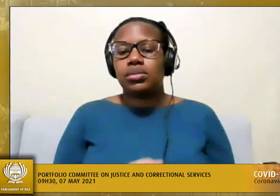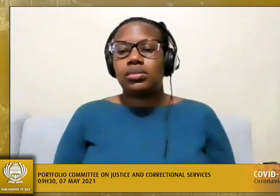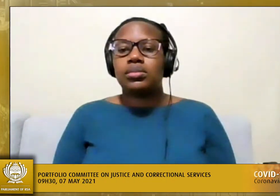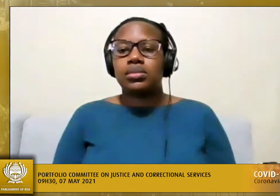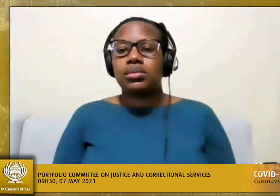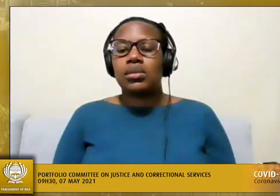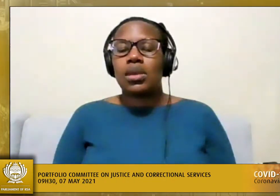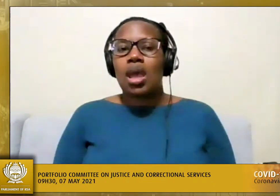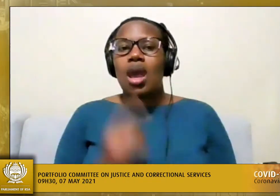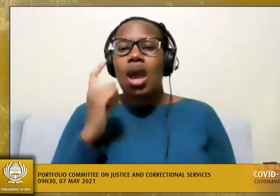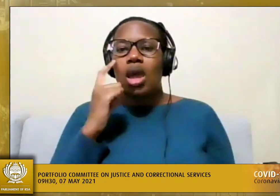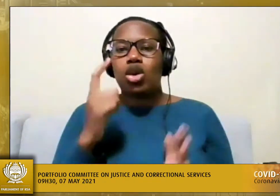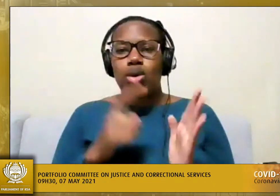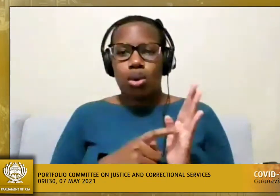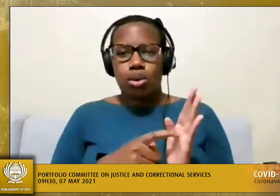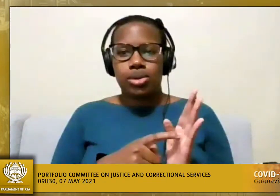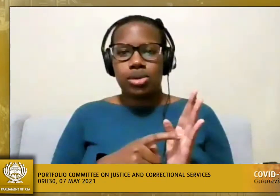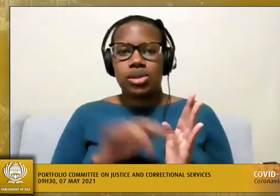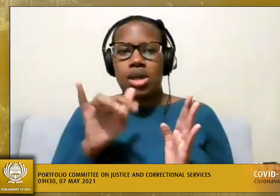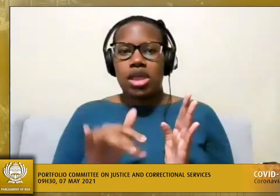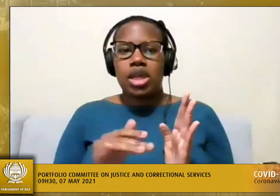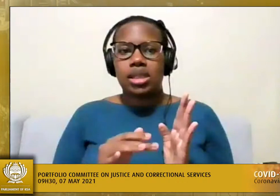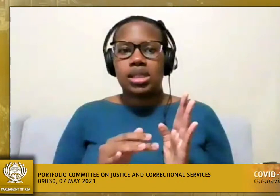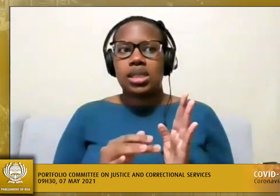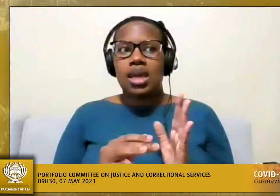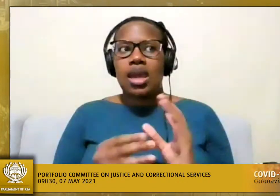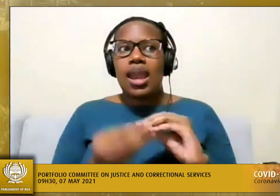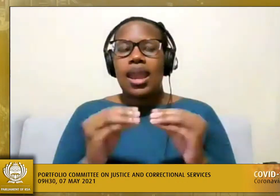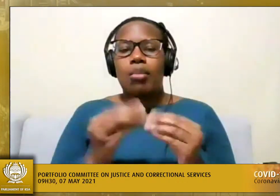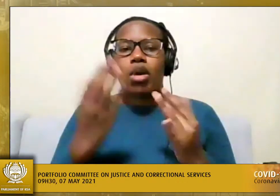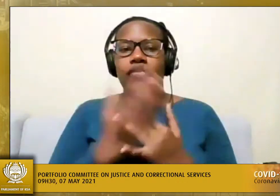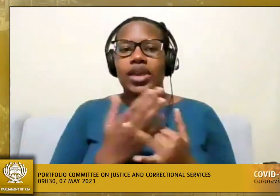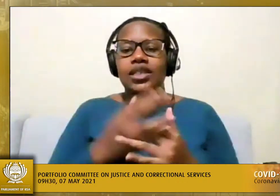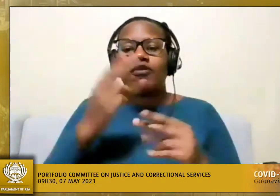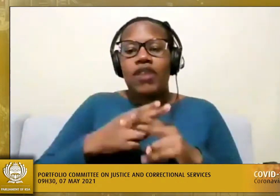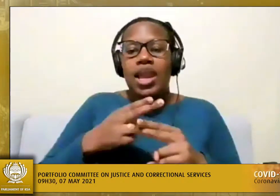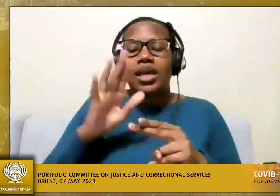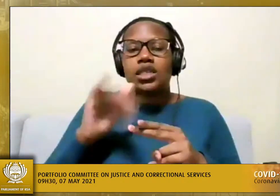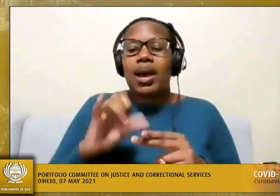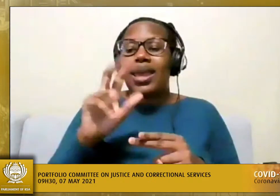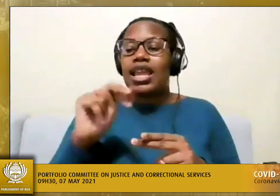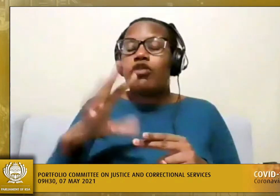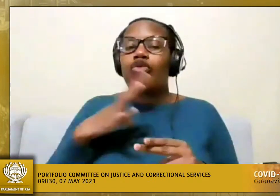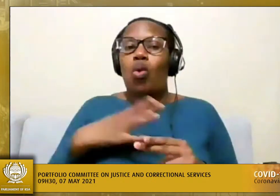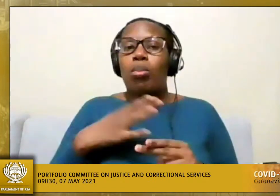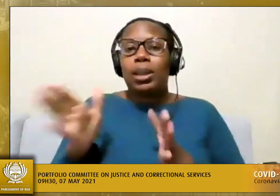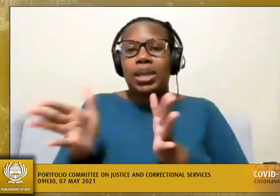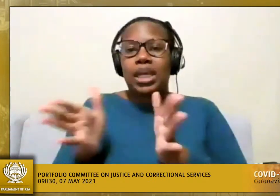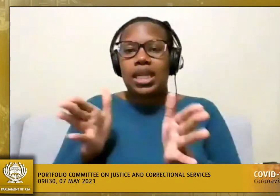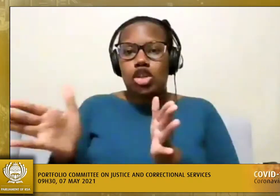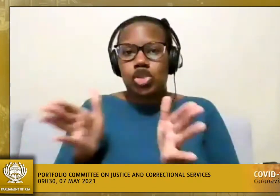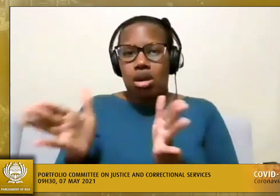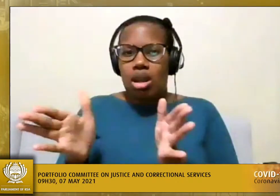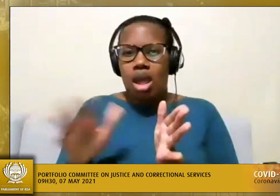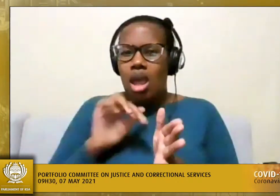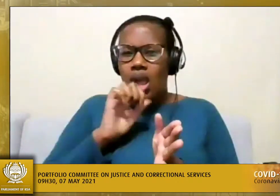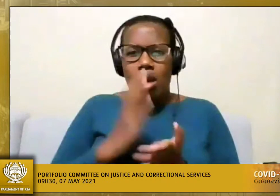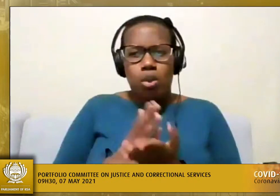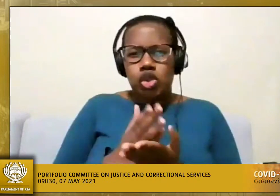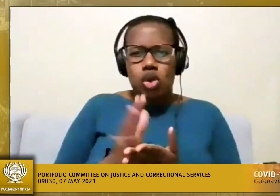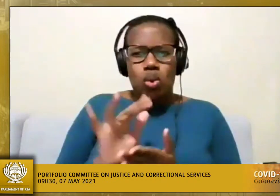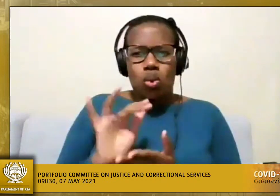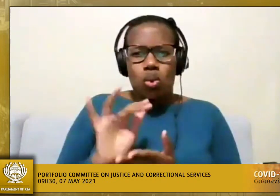I noticed that there is a growing number of cases being finalized by way of informal mediation I'm not too sure what